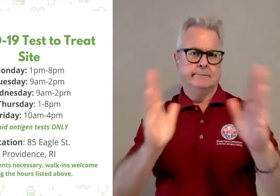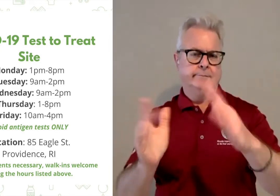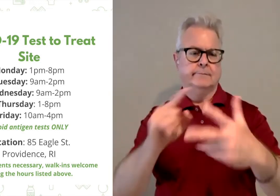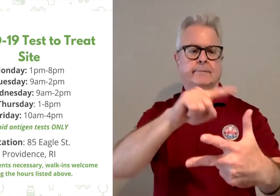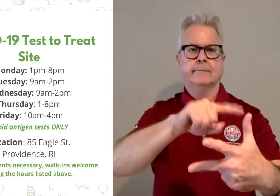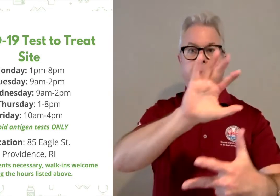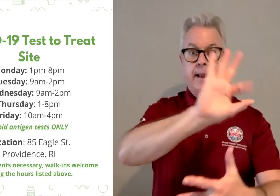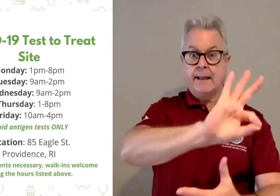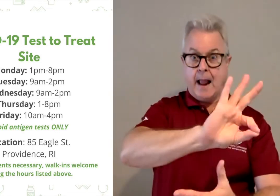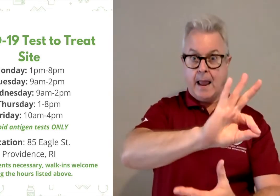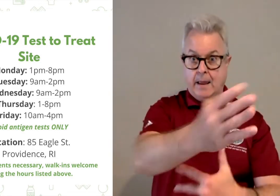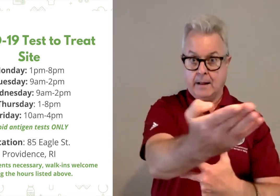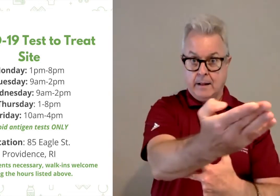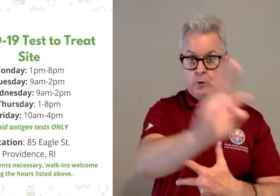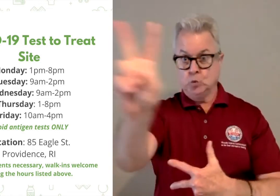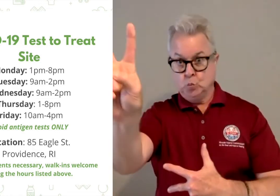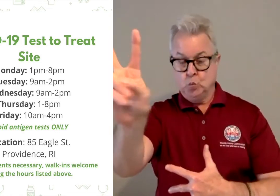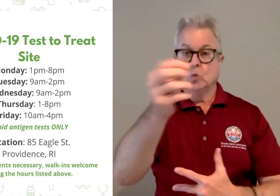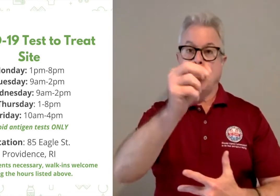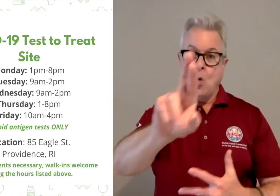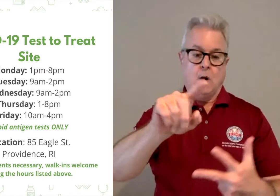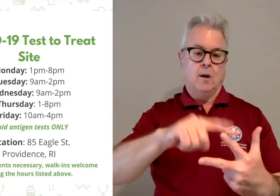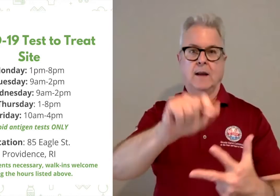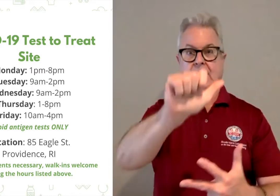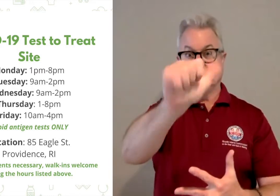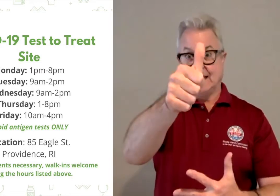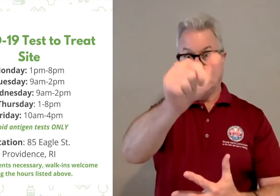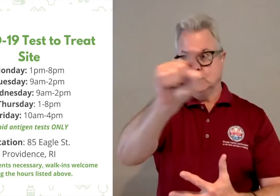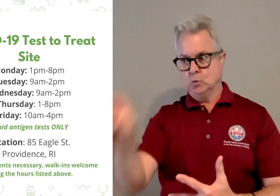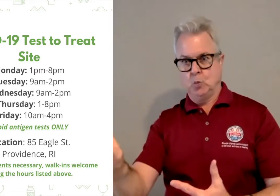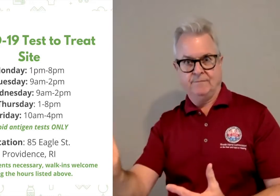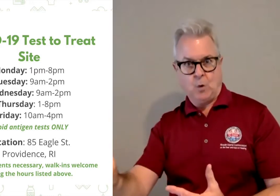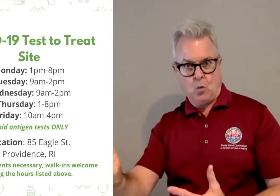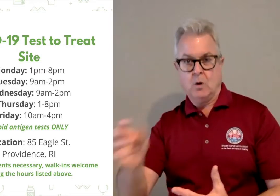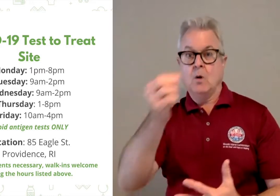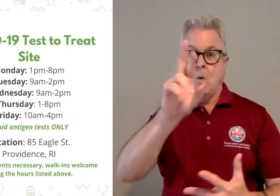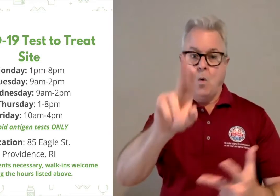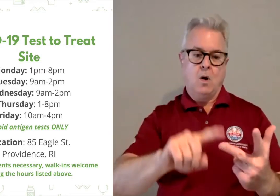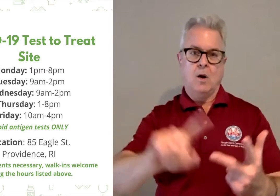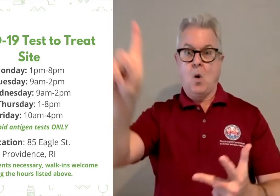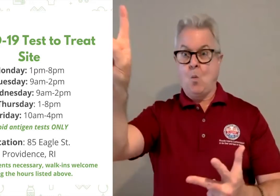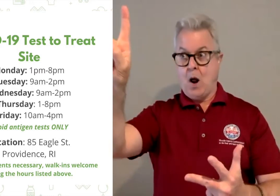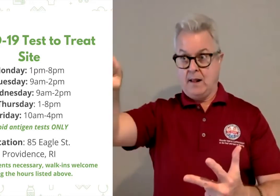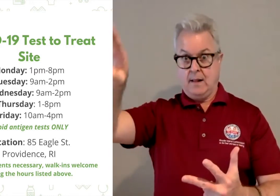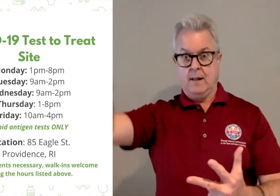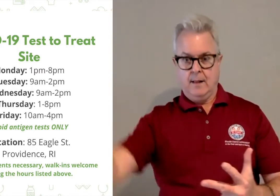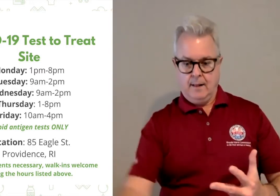the hours will vary. They go from 9 to 2, or they may be from 10 to 4, or they may be from